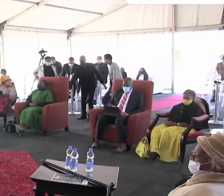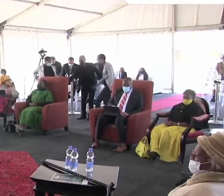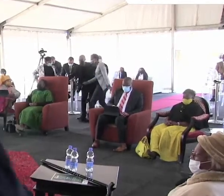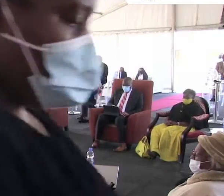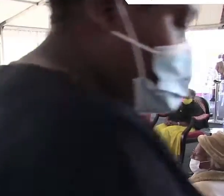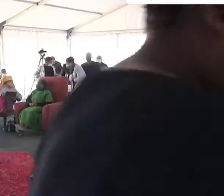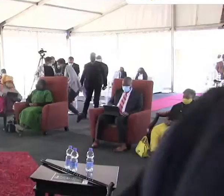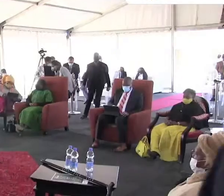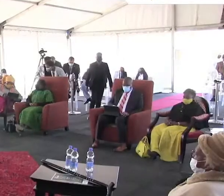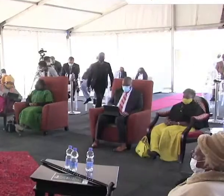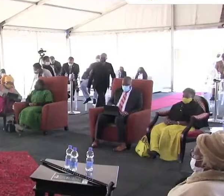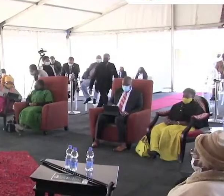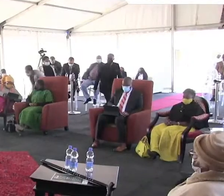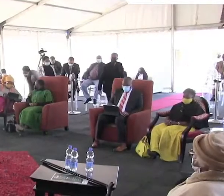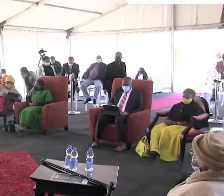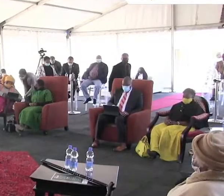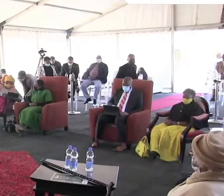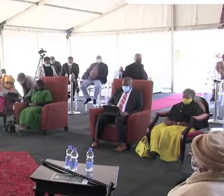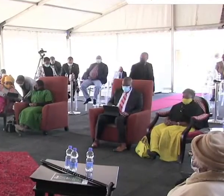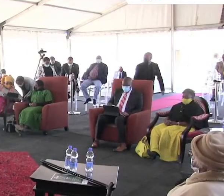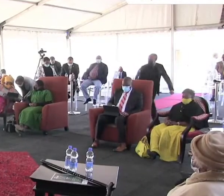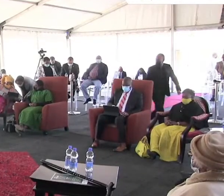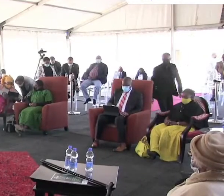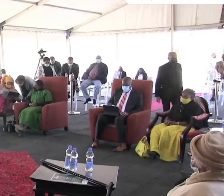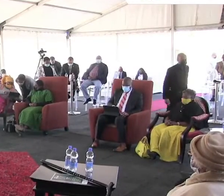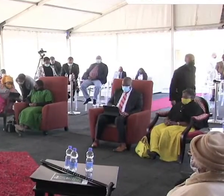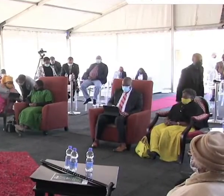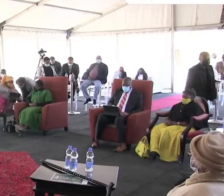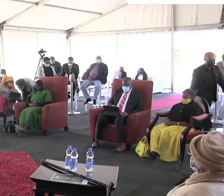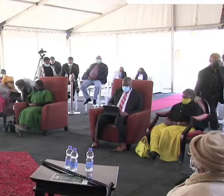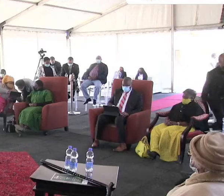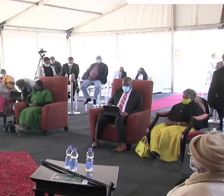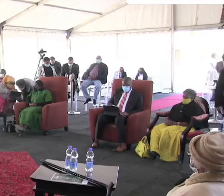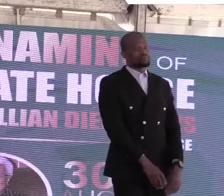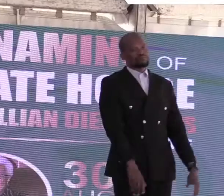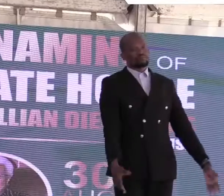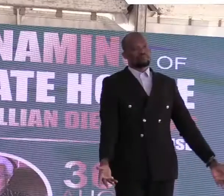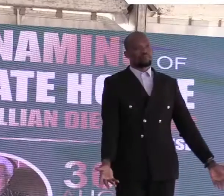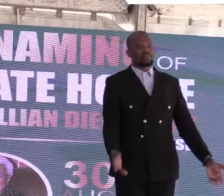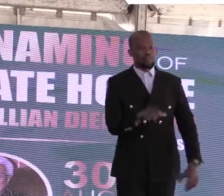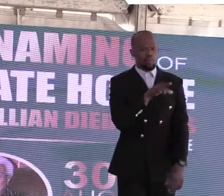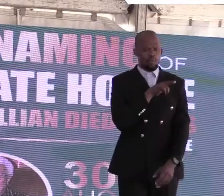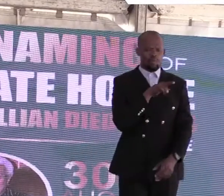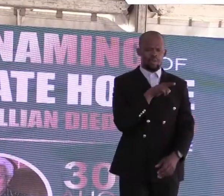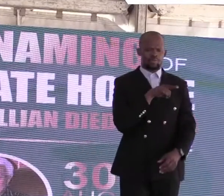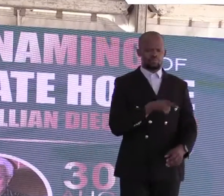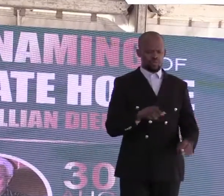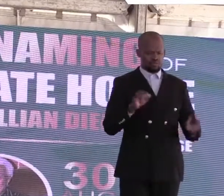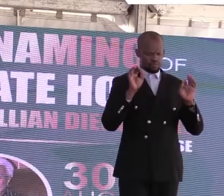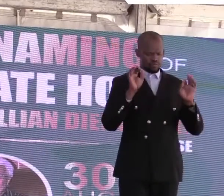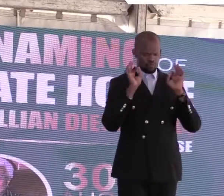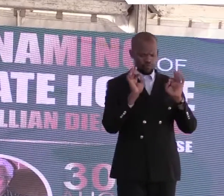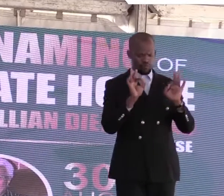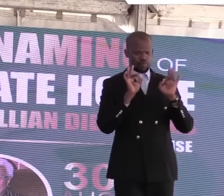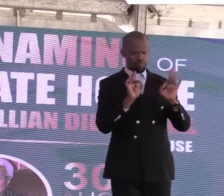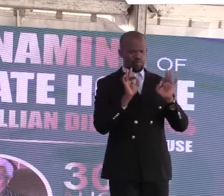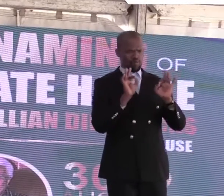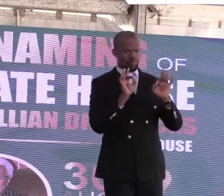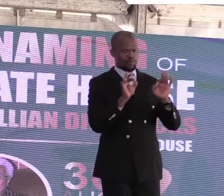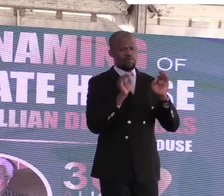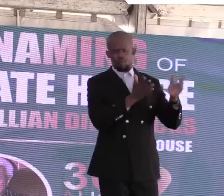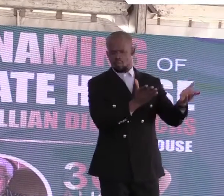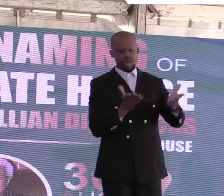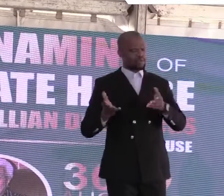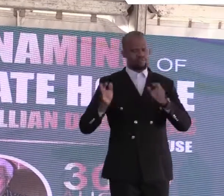Thank you so much, Honorable MEC, for such a wonderful word of